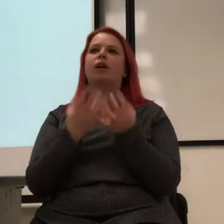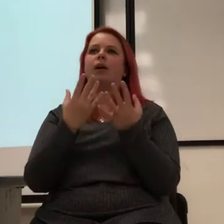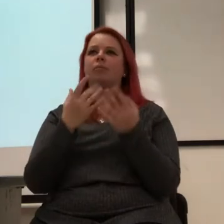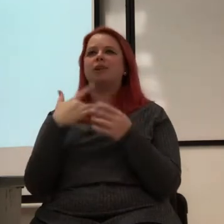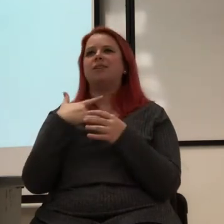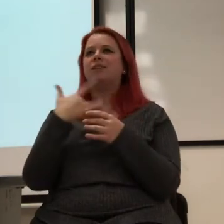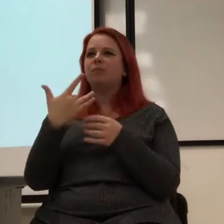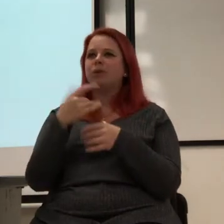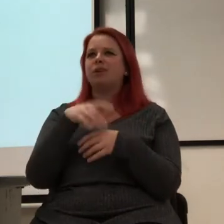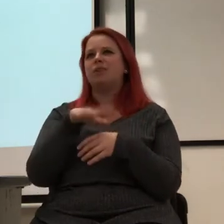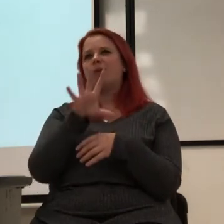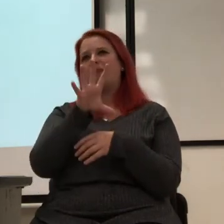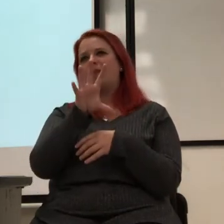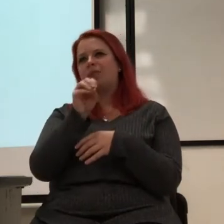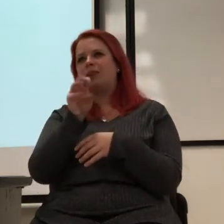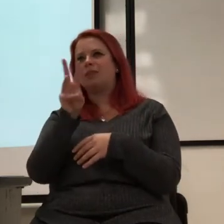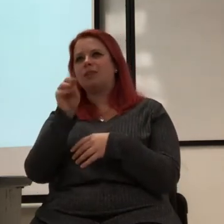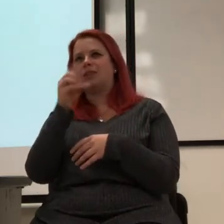60.